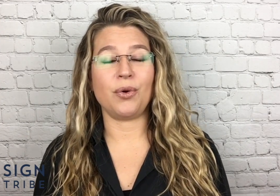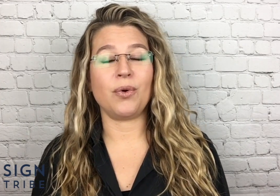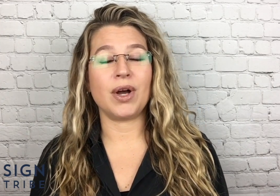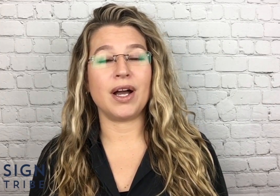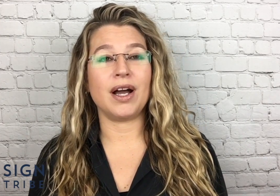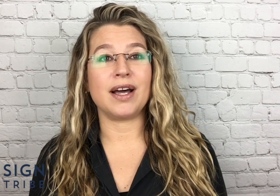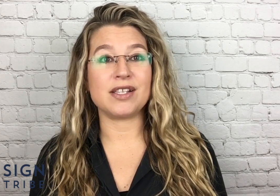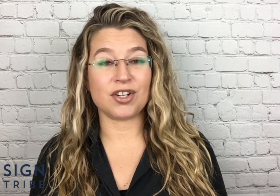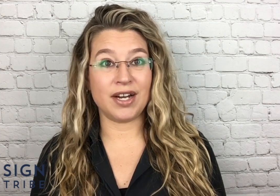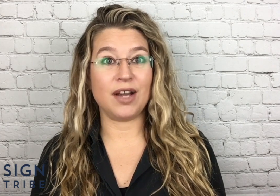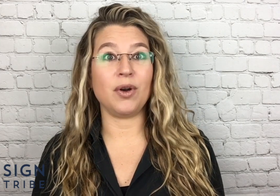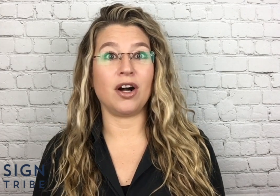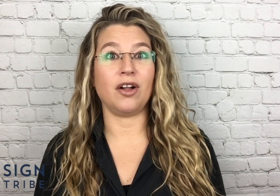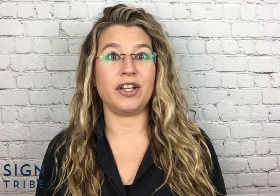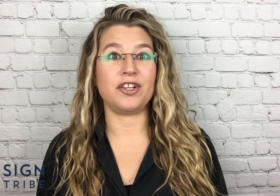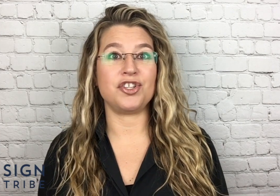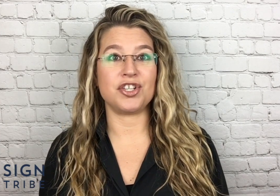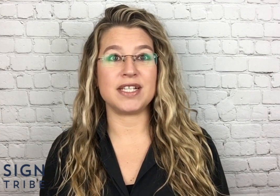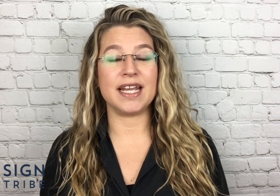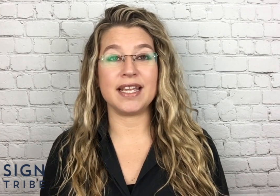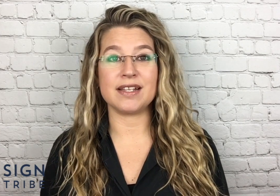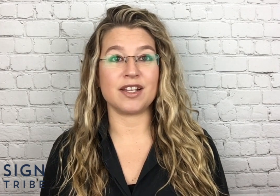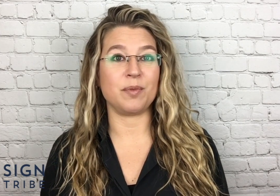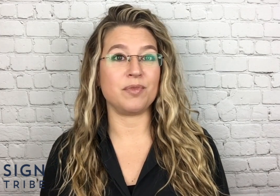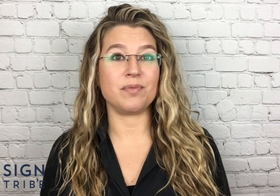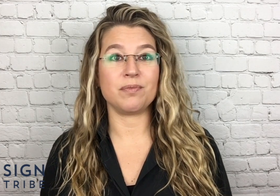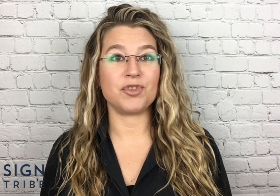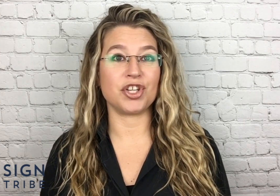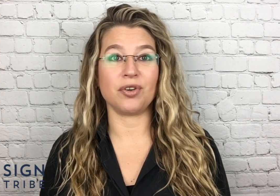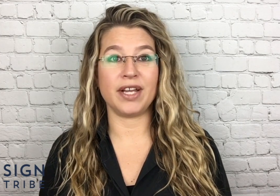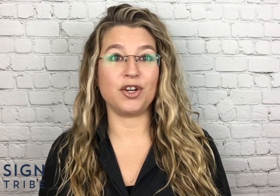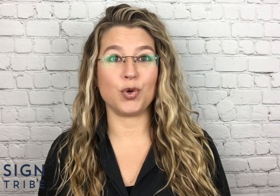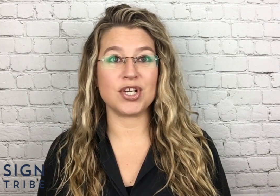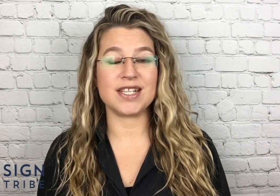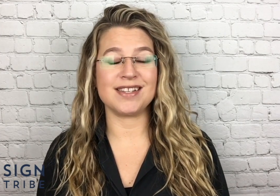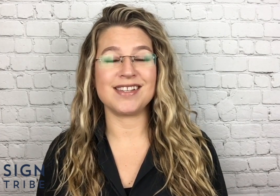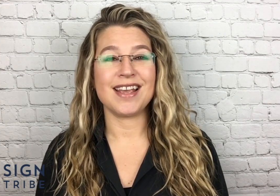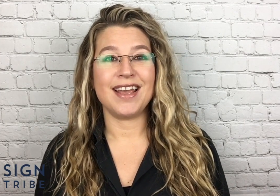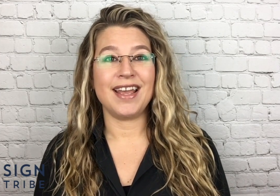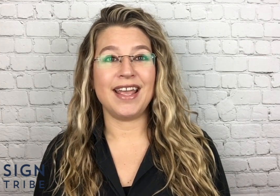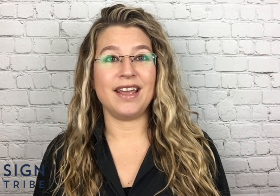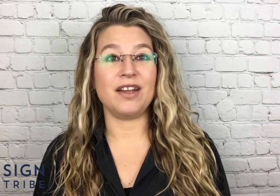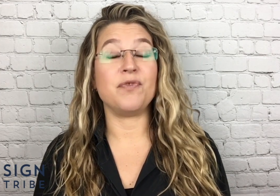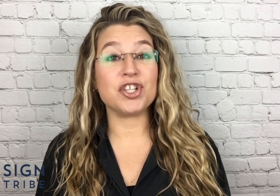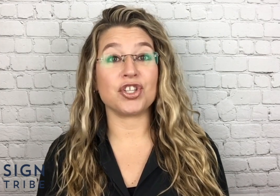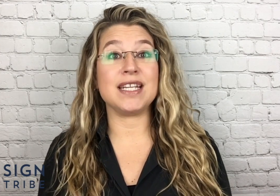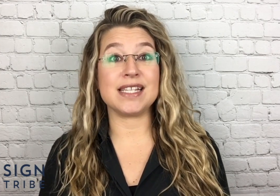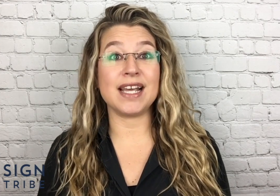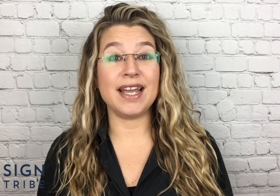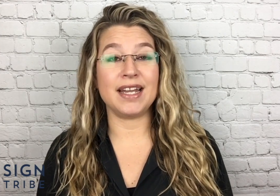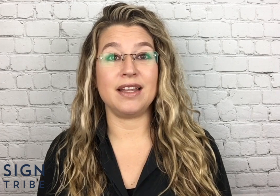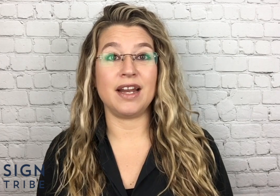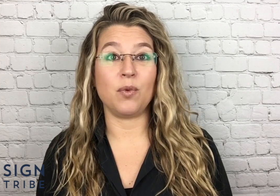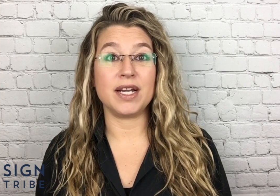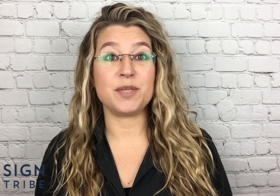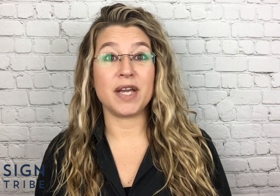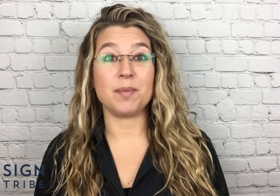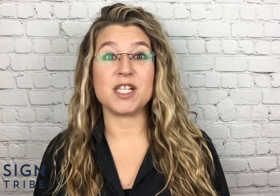So I started out in college just taking some general ed courses and eventually decided that I wanted to become a special